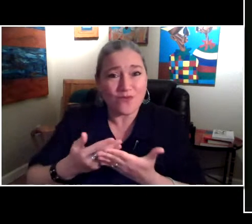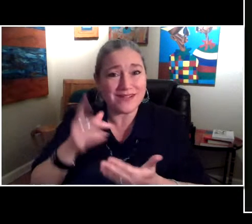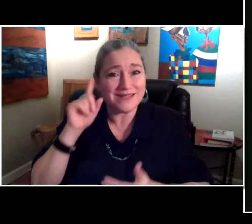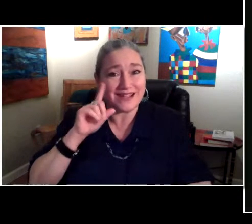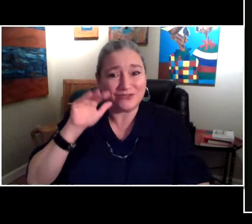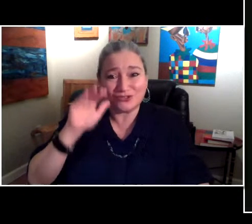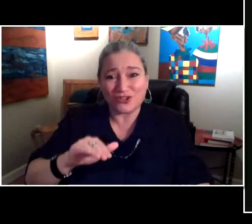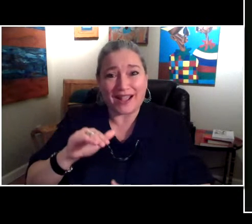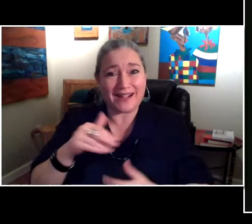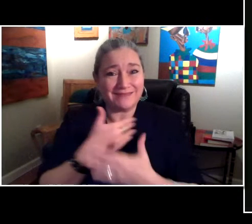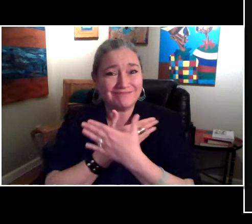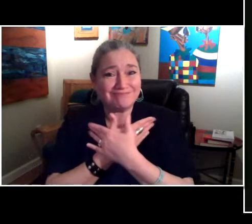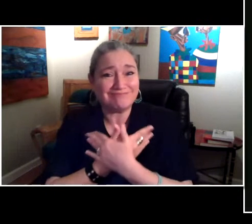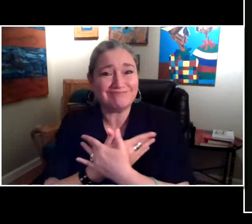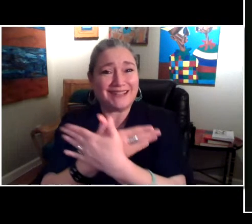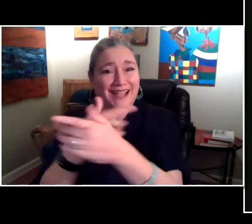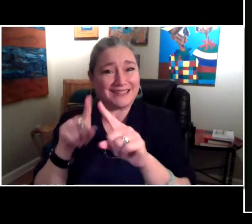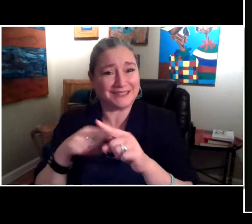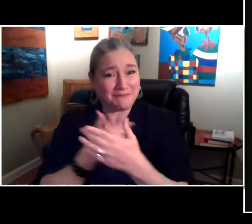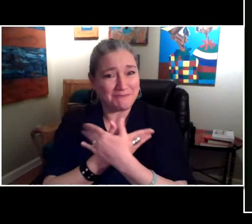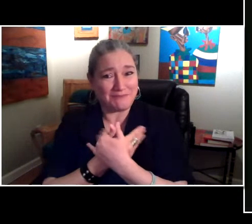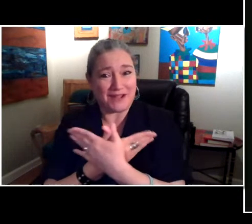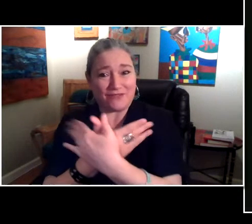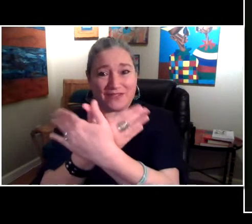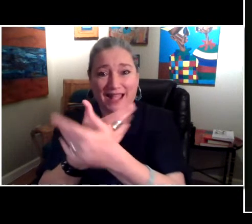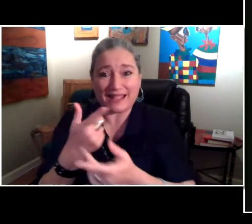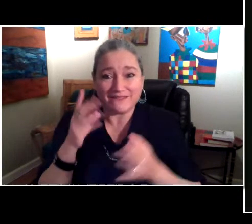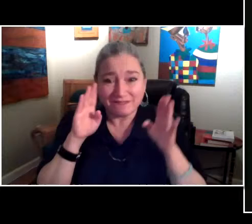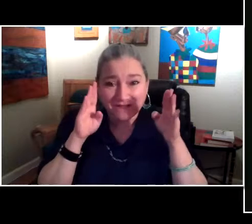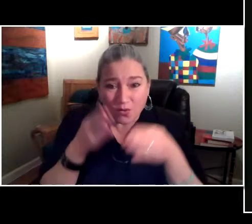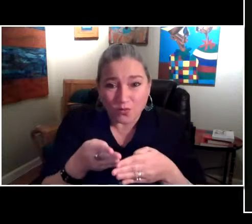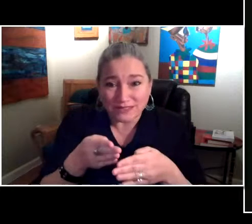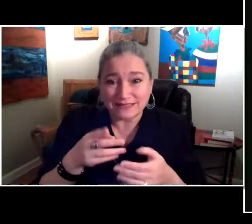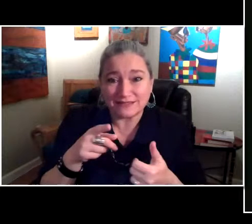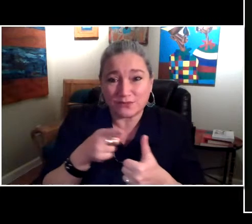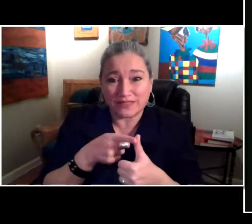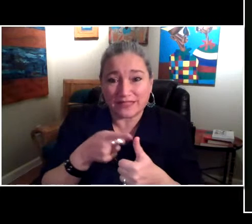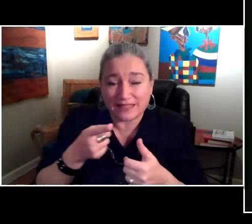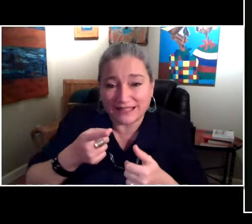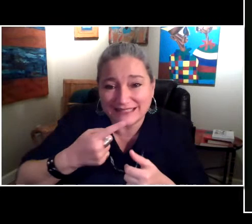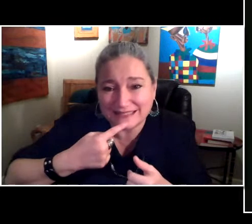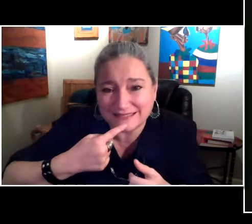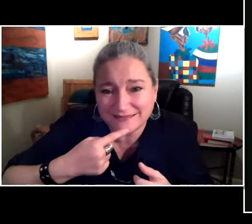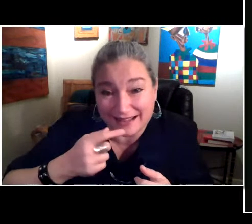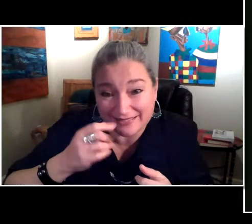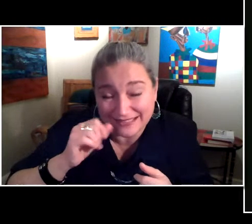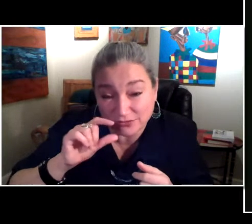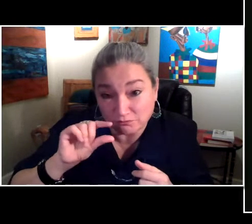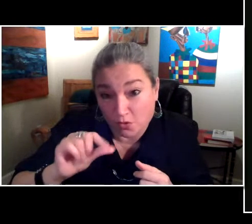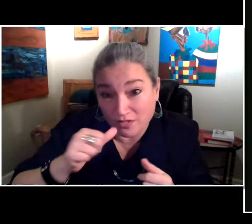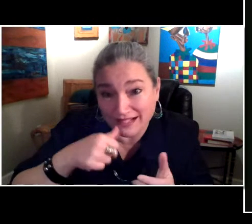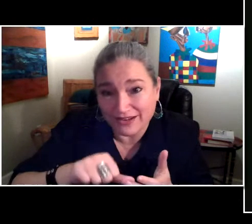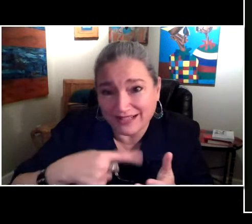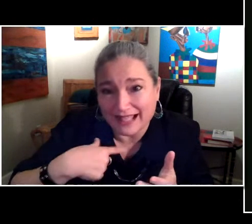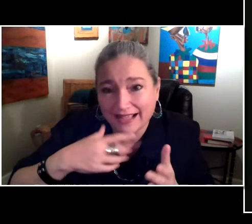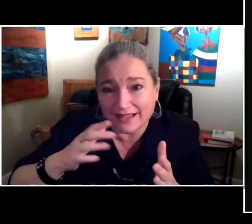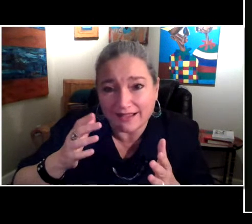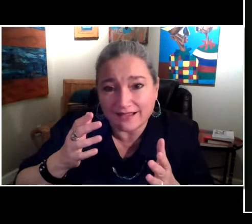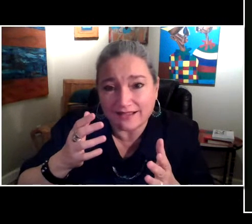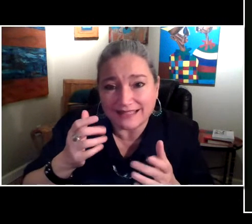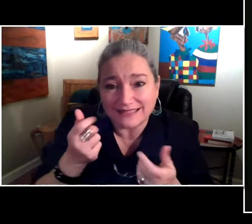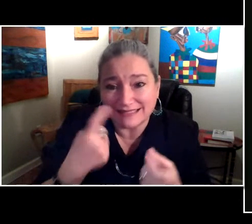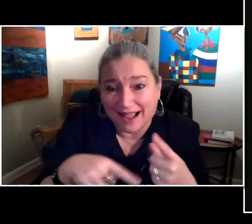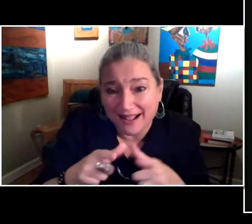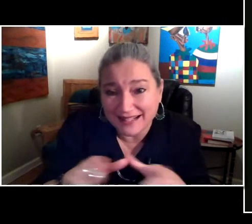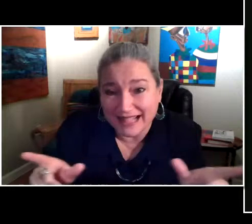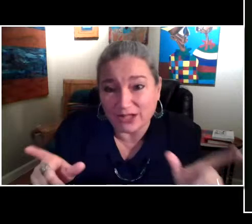compare that to affirmative art called Deaf Child Butterfly. and showing a